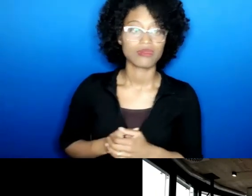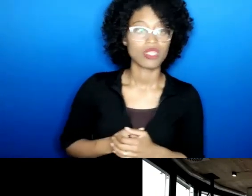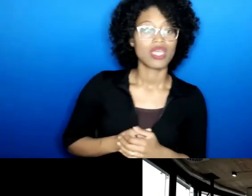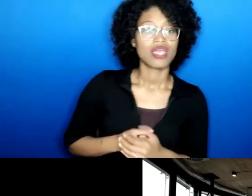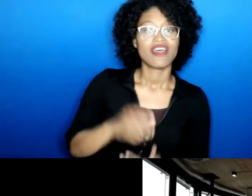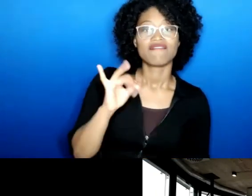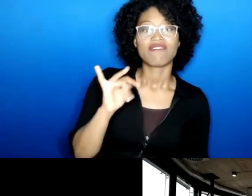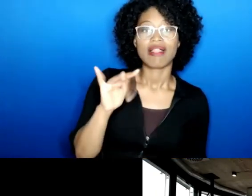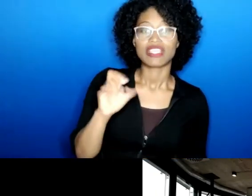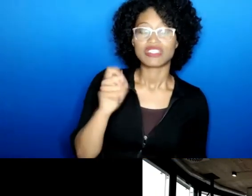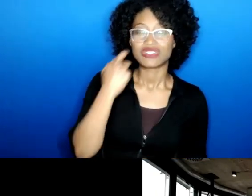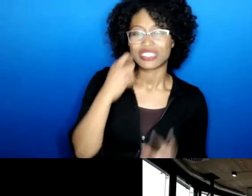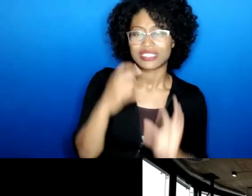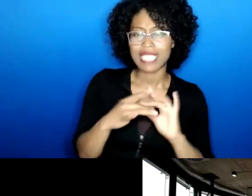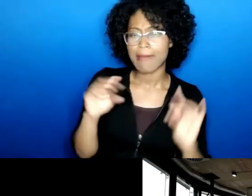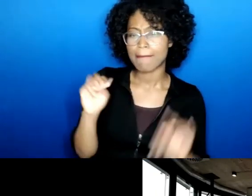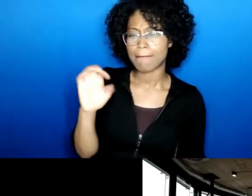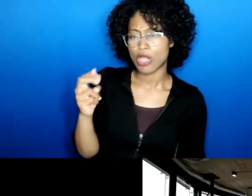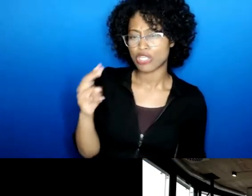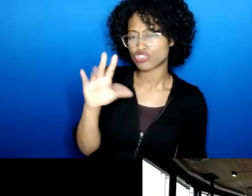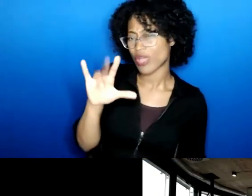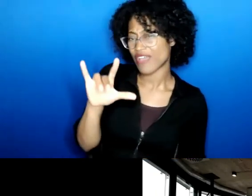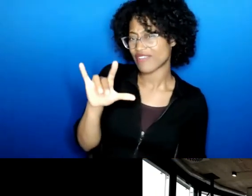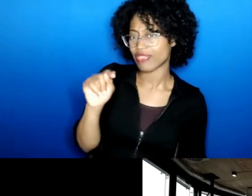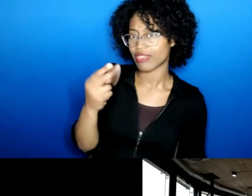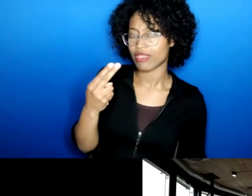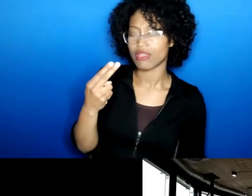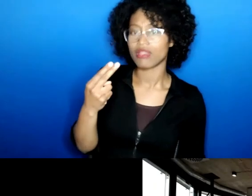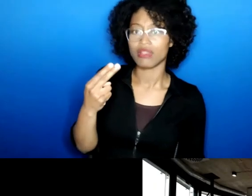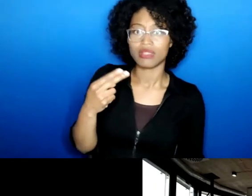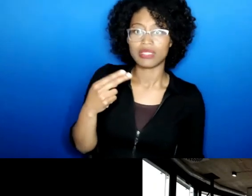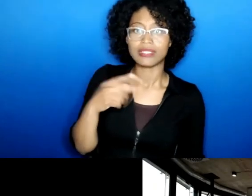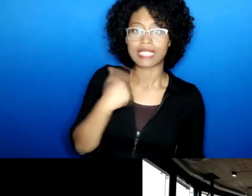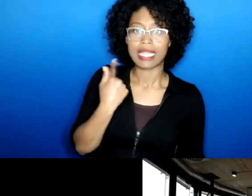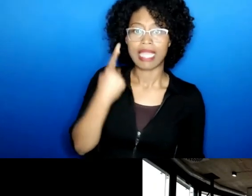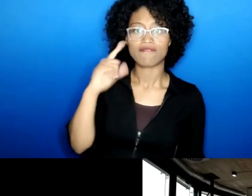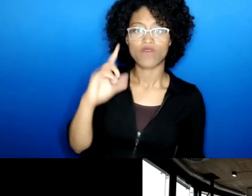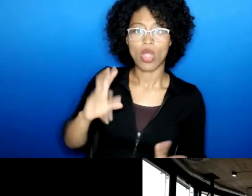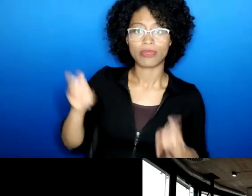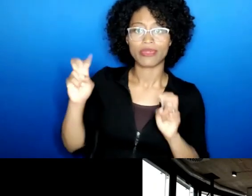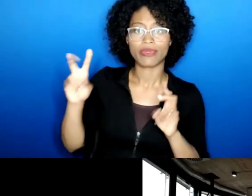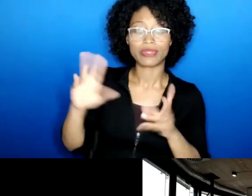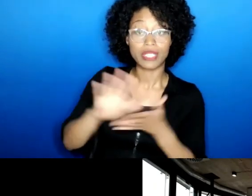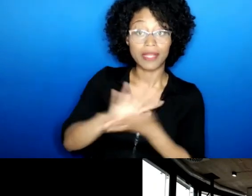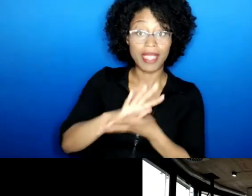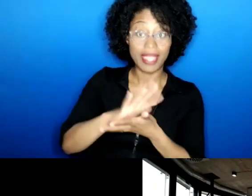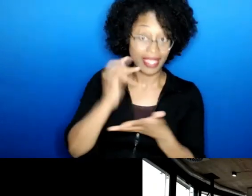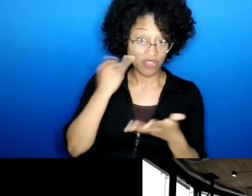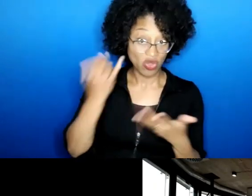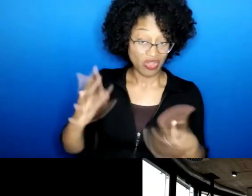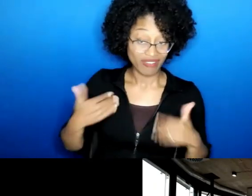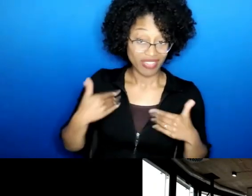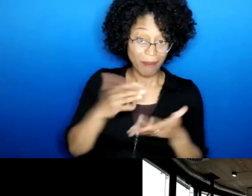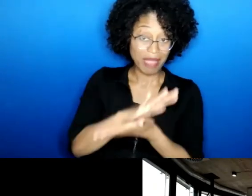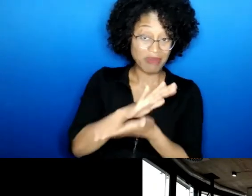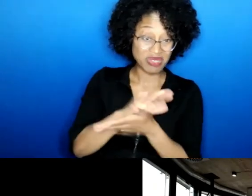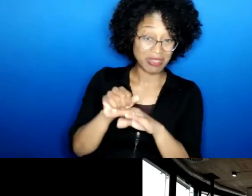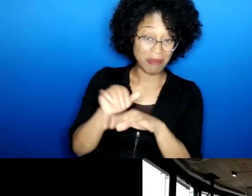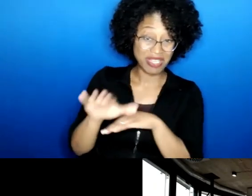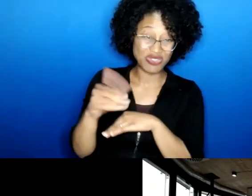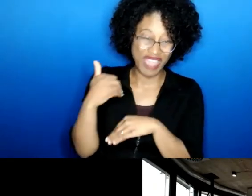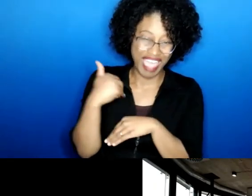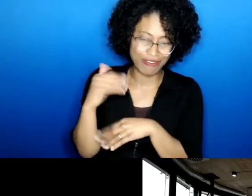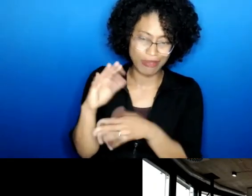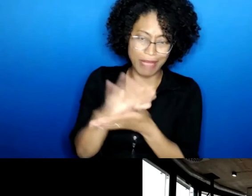March 25th deadline for uploading your papers, of course, everyone with a paper submission, you have a